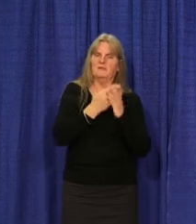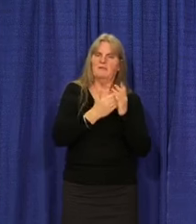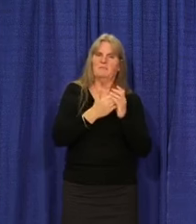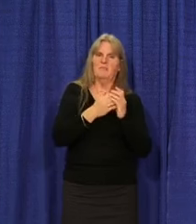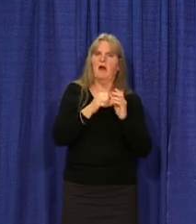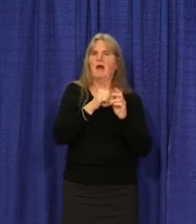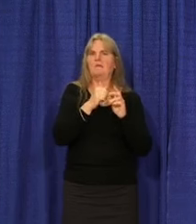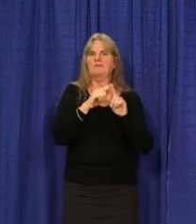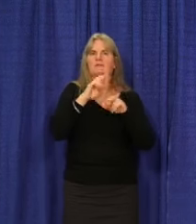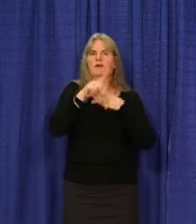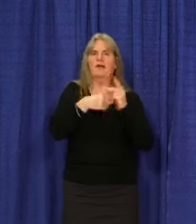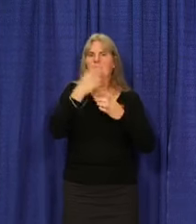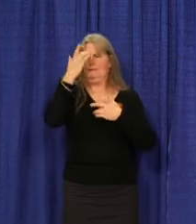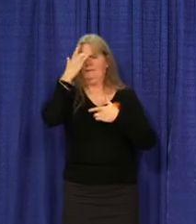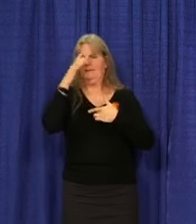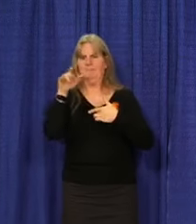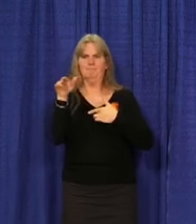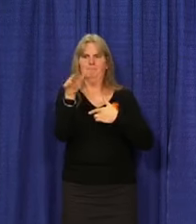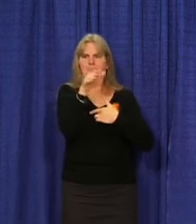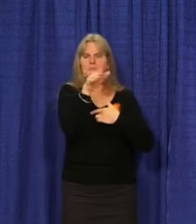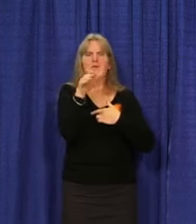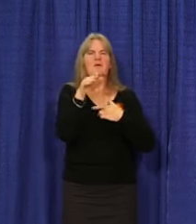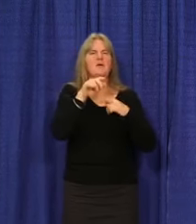these are